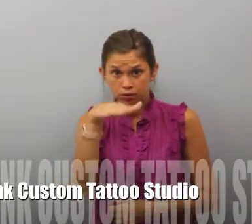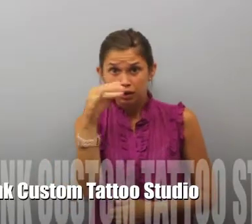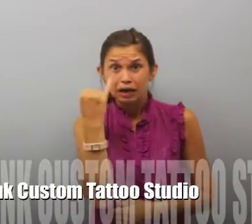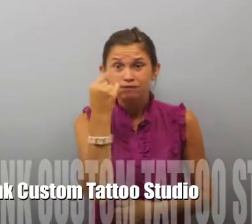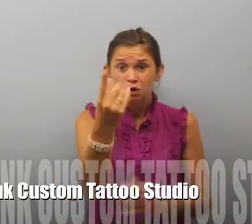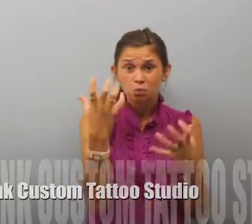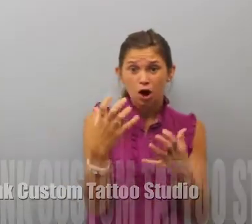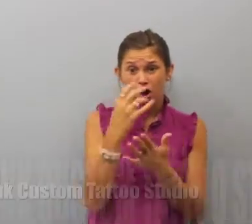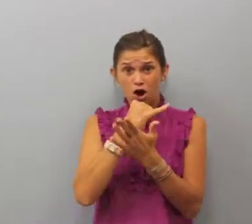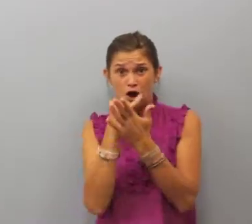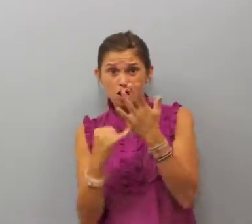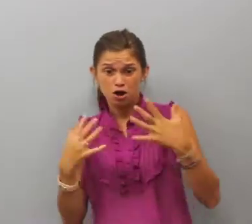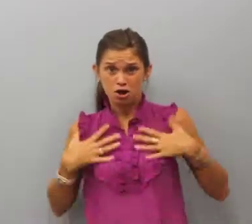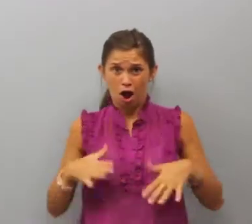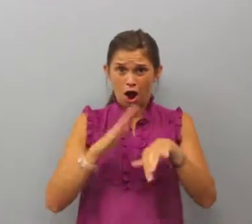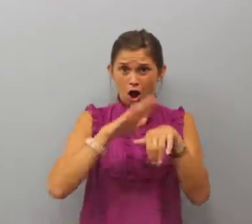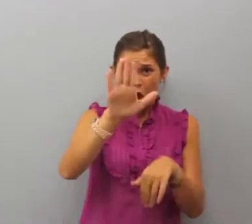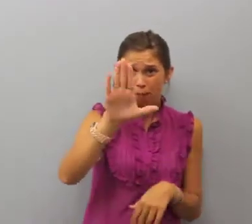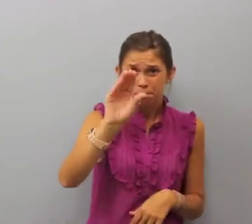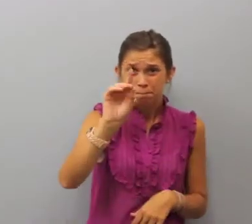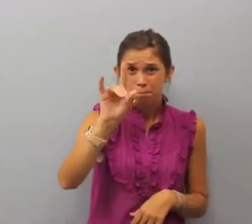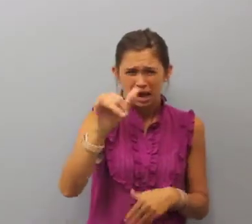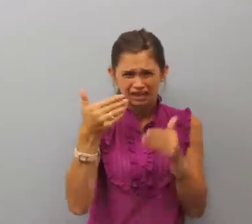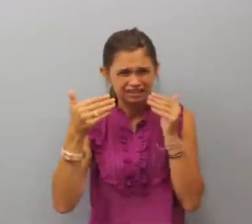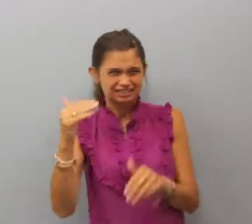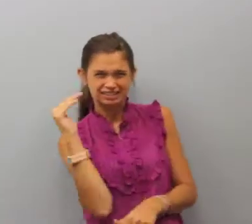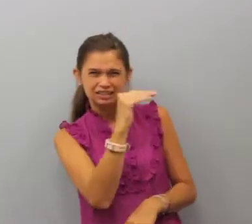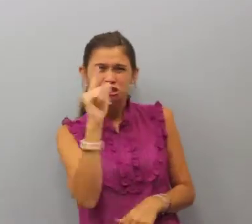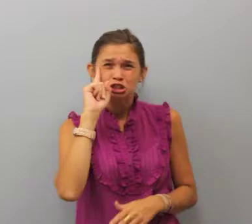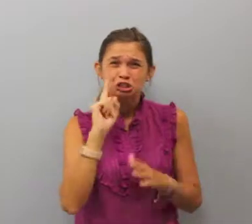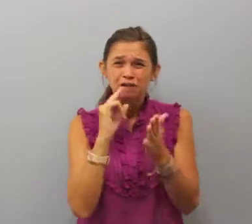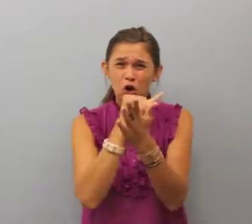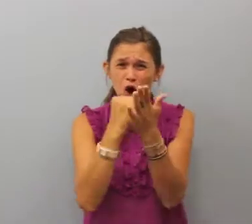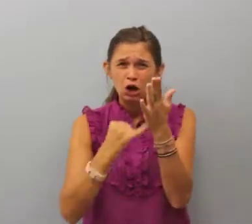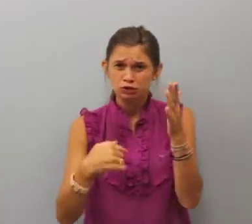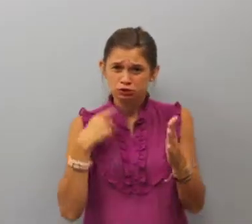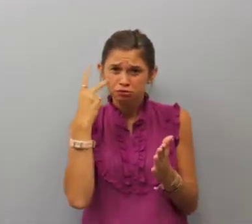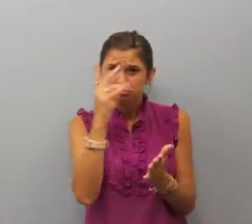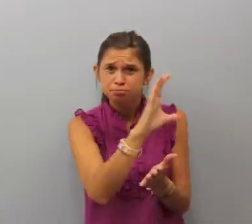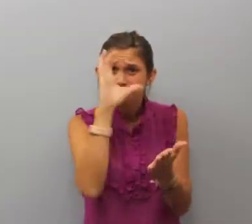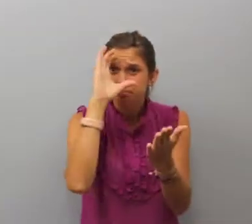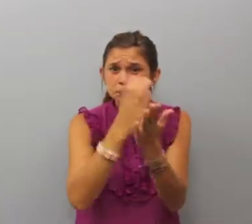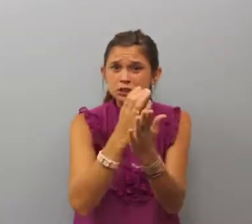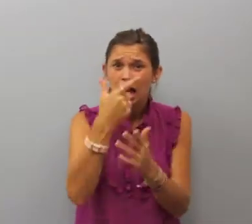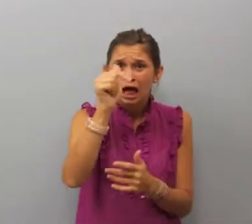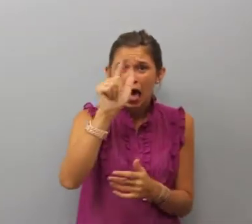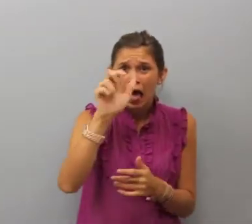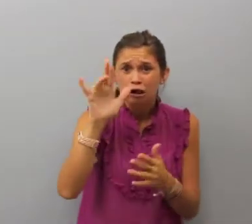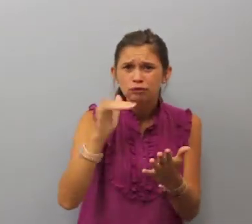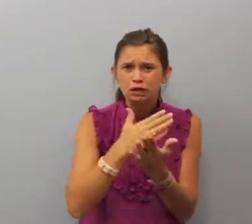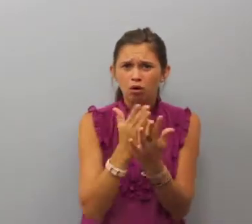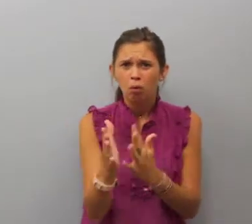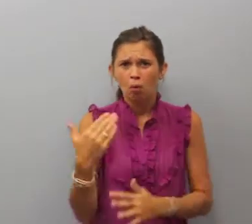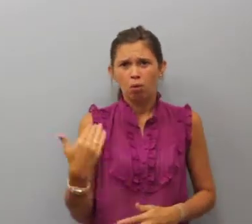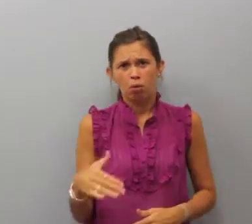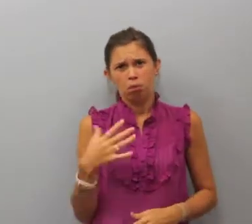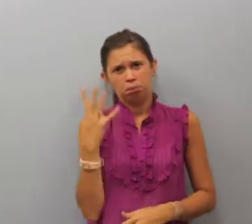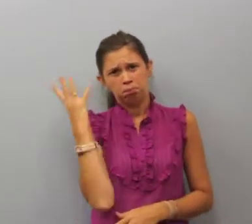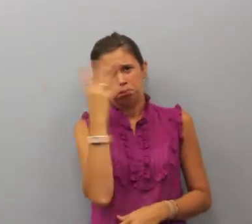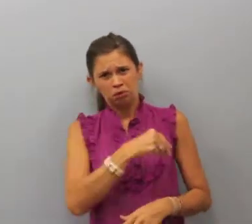Lowell Inc. So, if any of you out there want a tattoo, Steve's the guy.